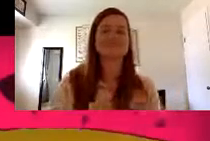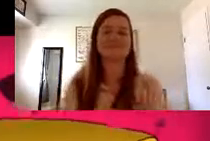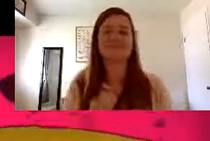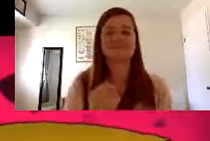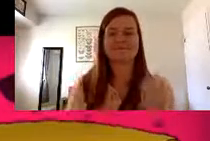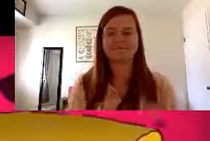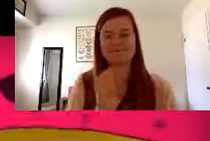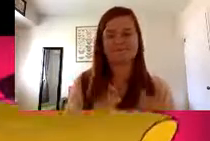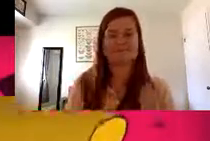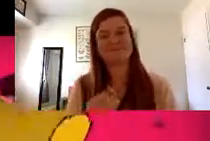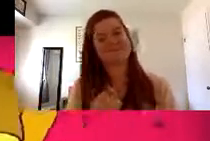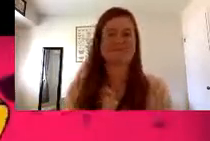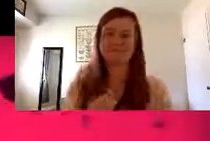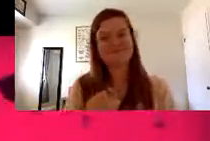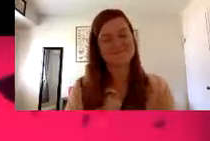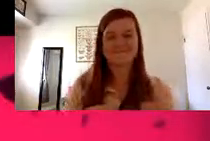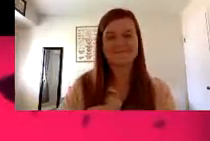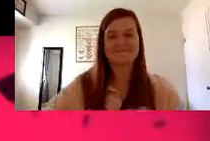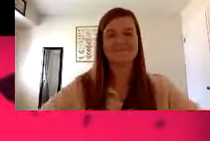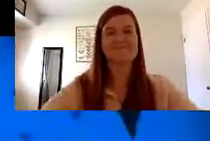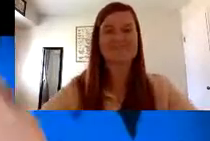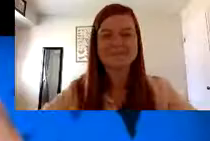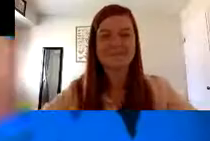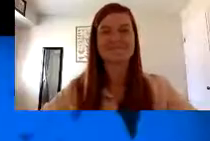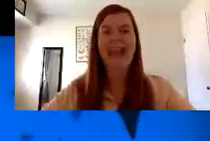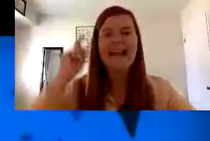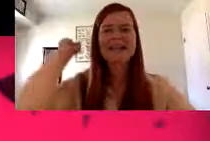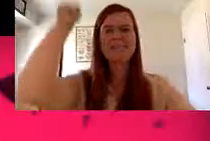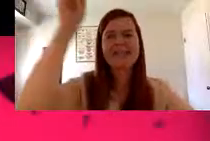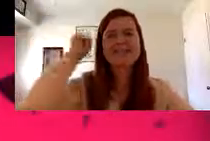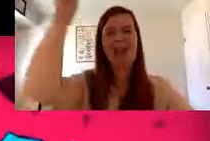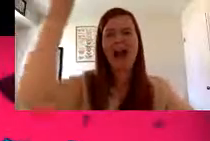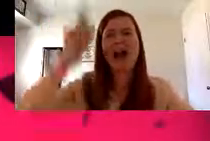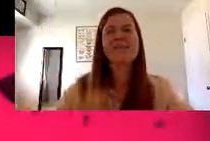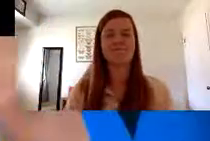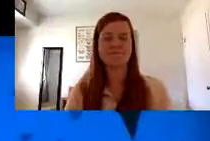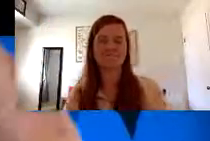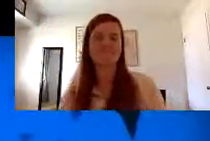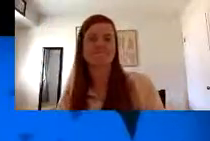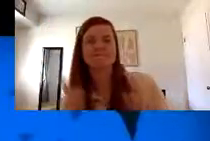It's pizza time.